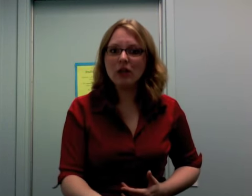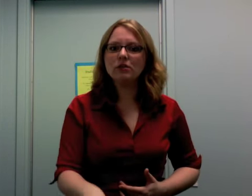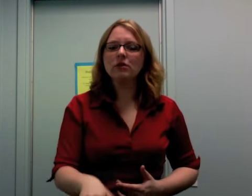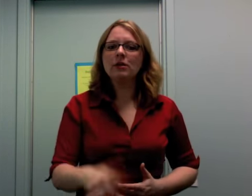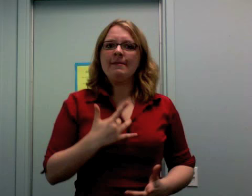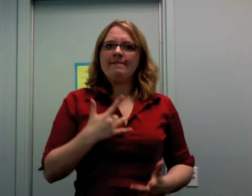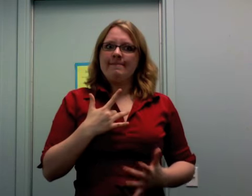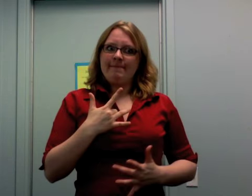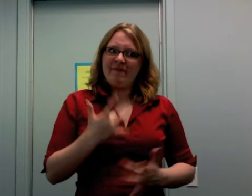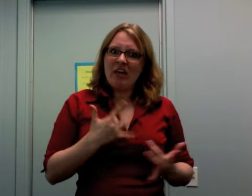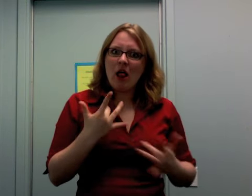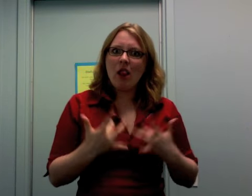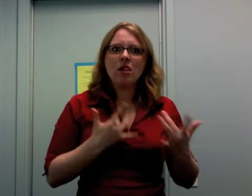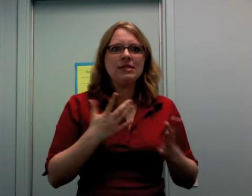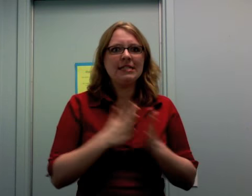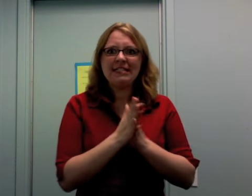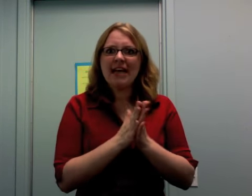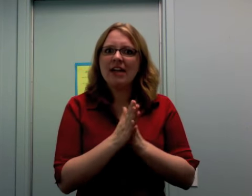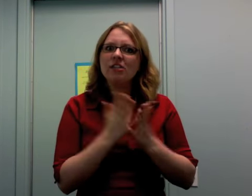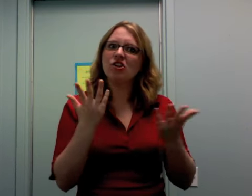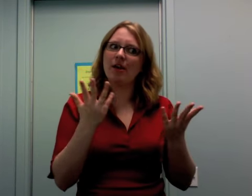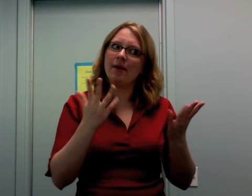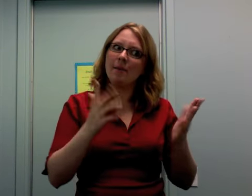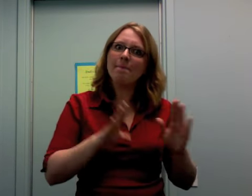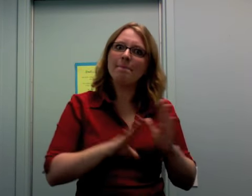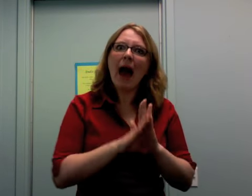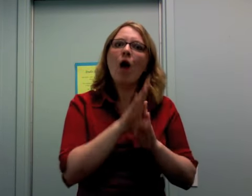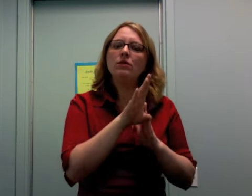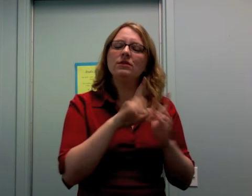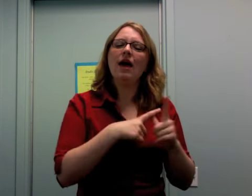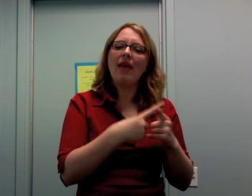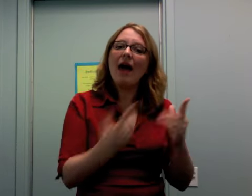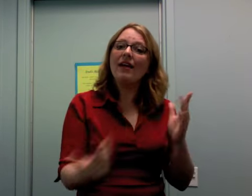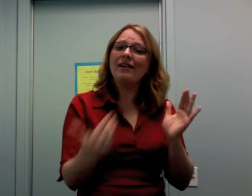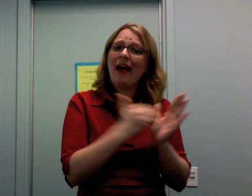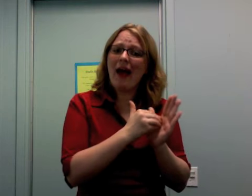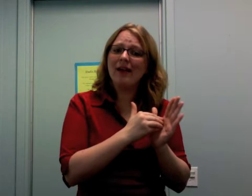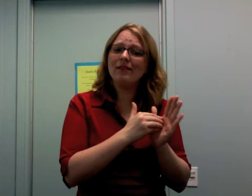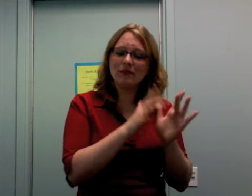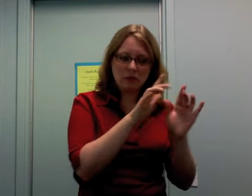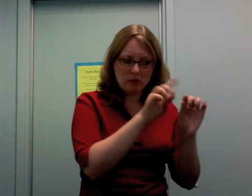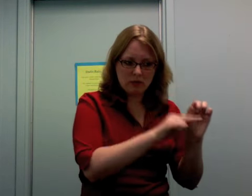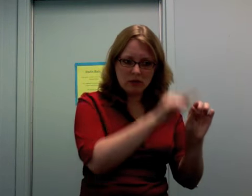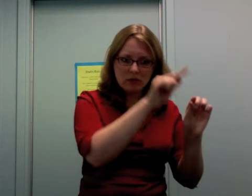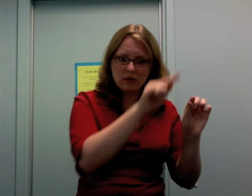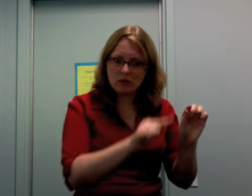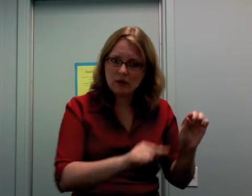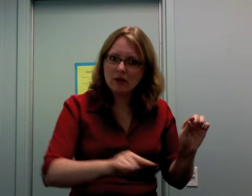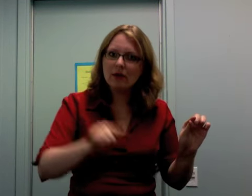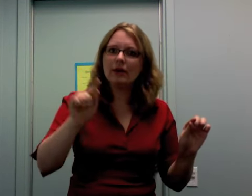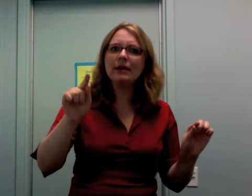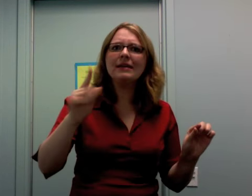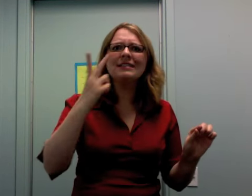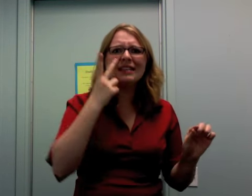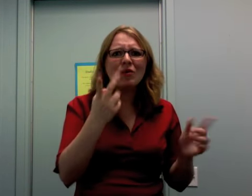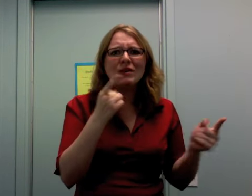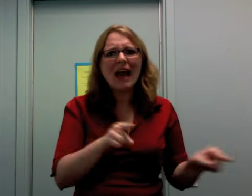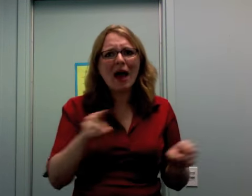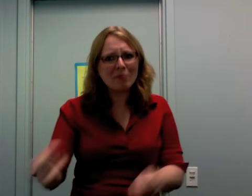mounts. And once again, and then look what's happening here.